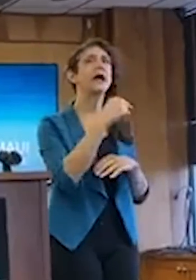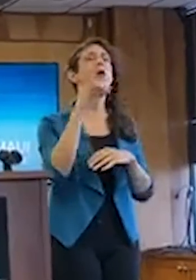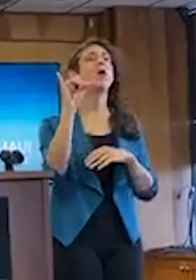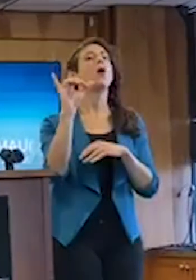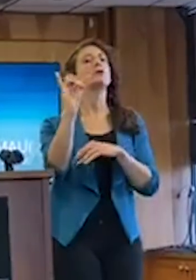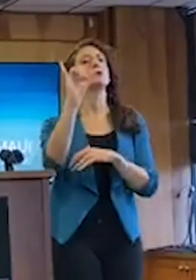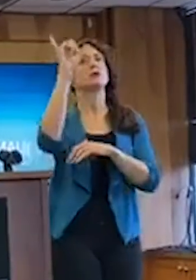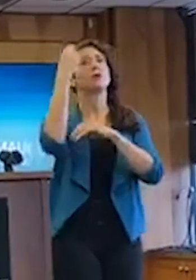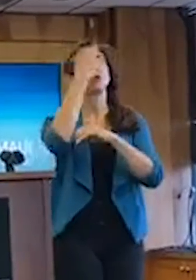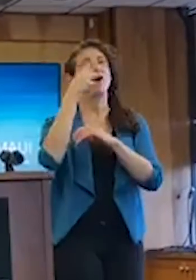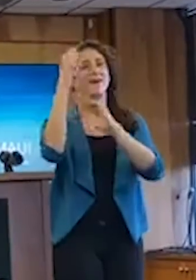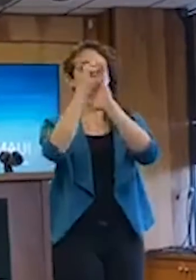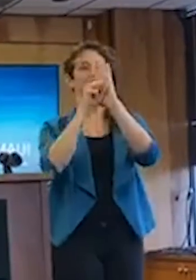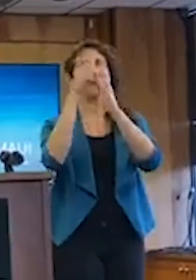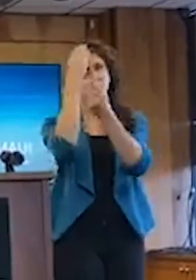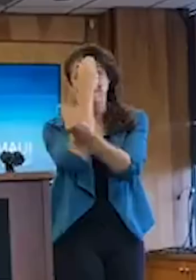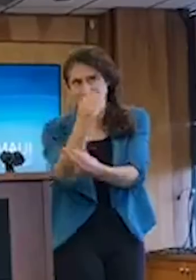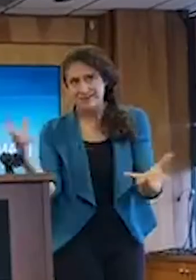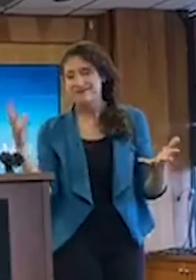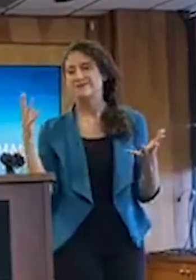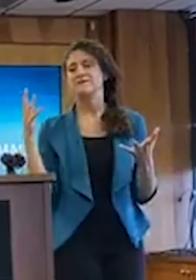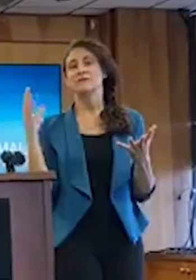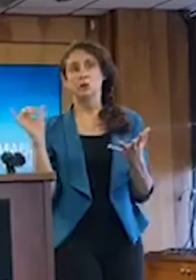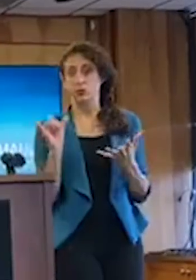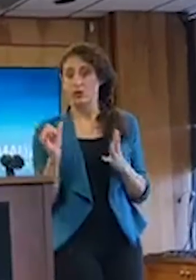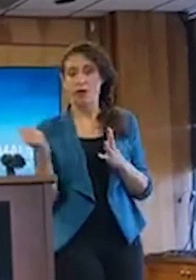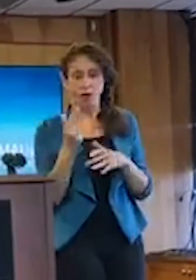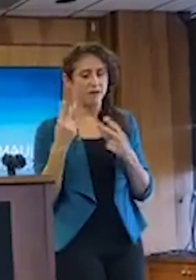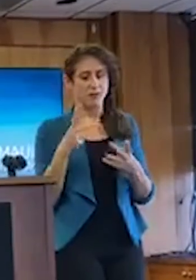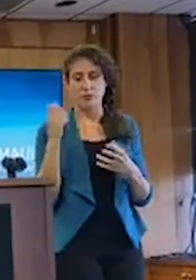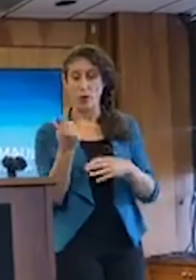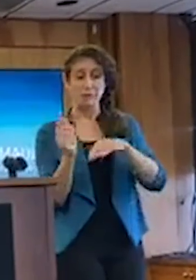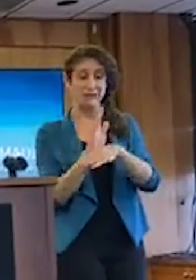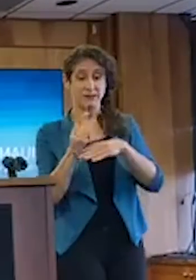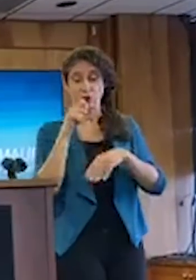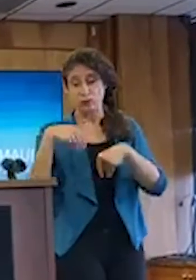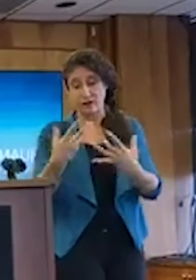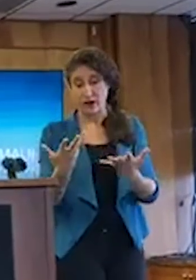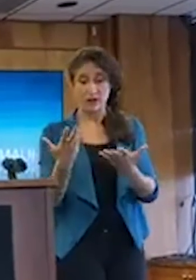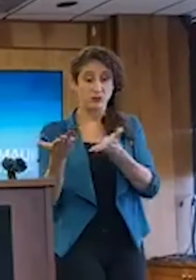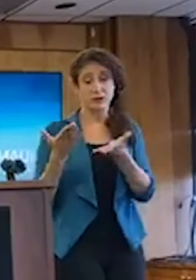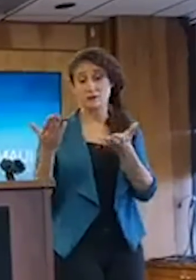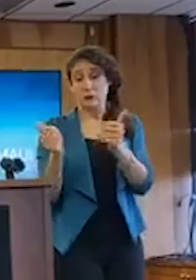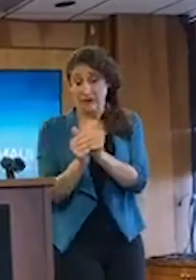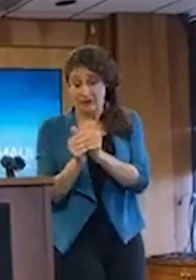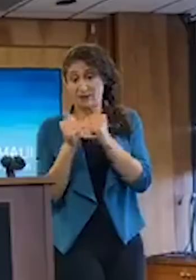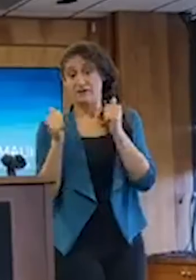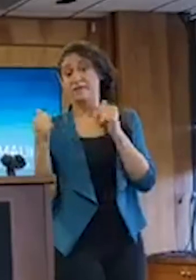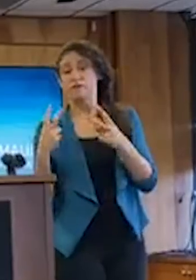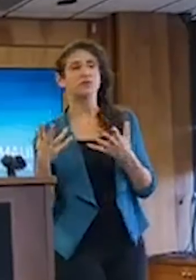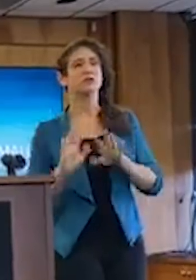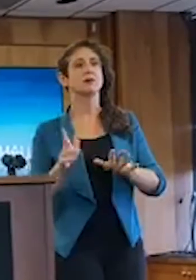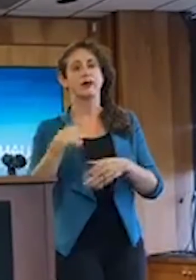tonight. And so I believe most people have gotten the information. However, like I said before, there'll always